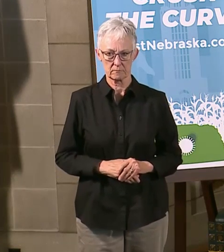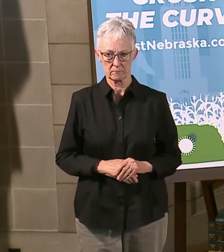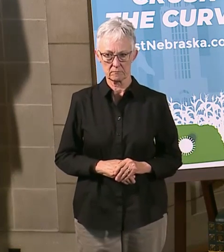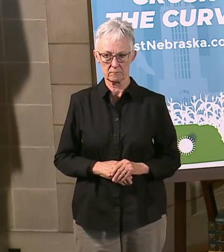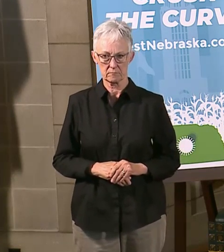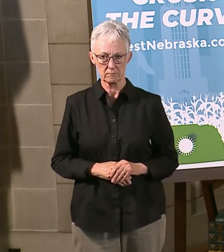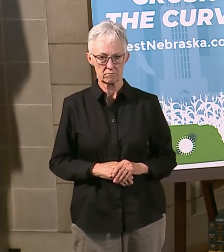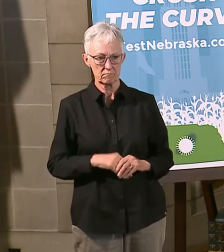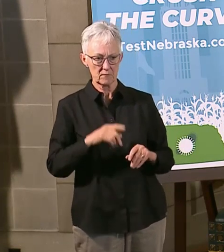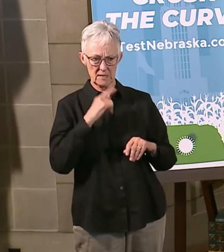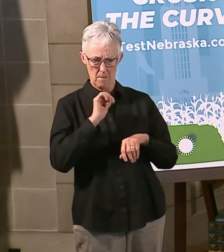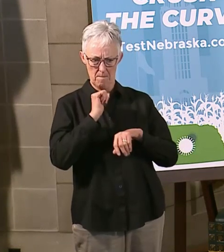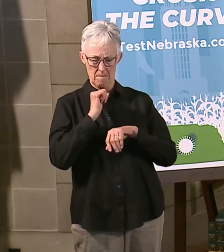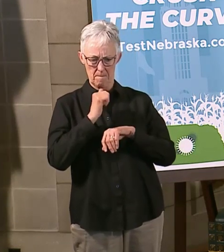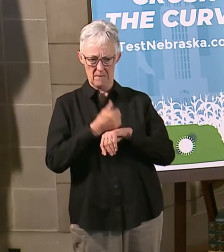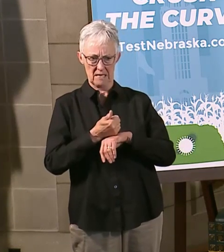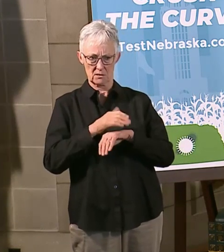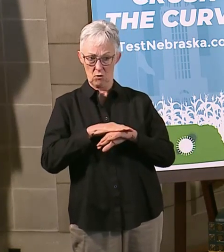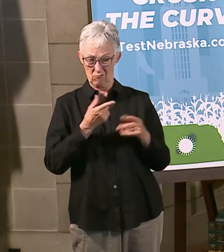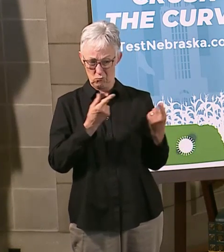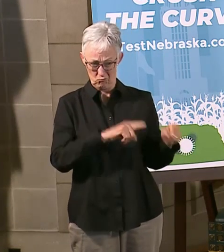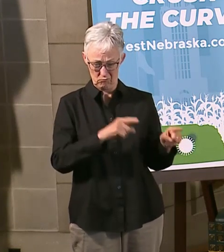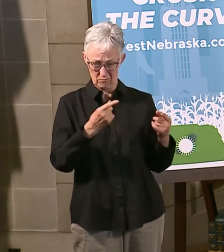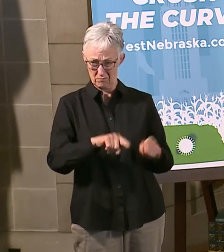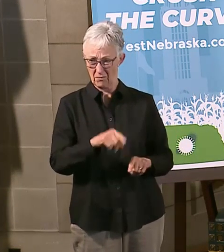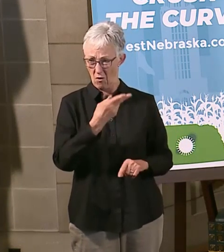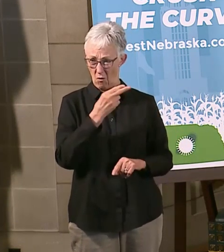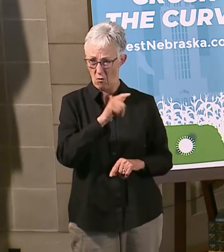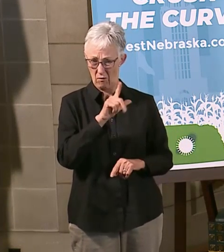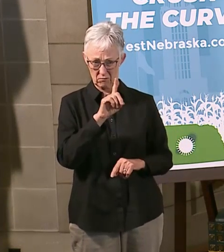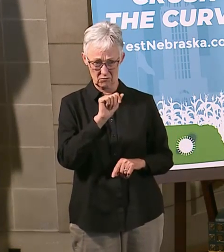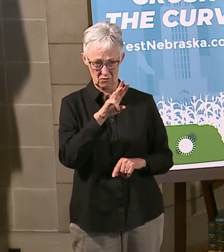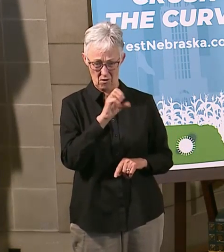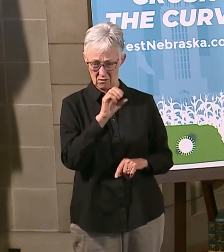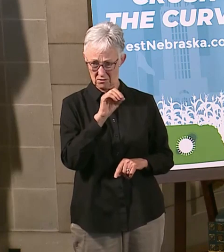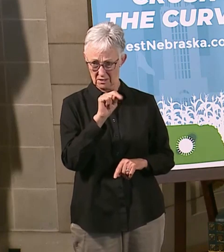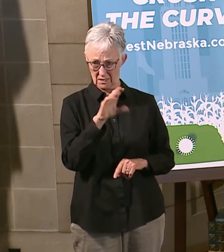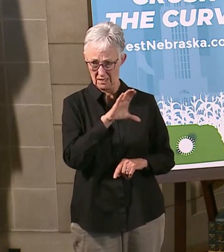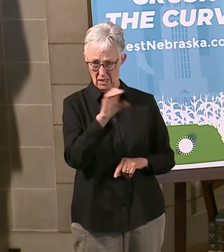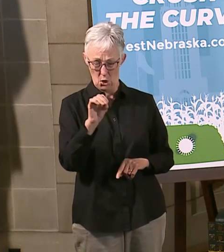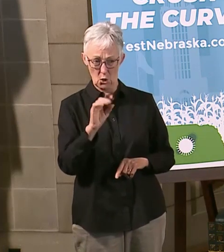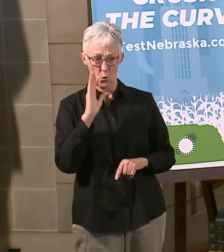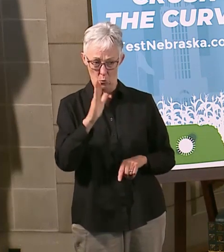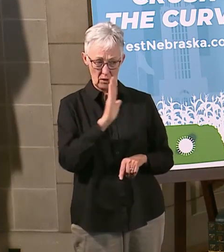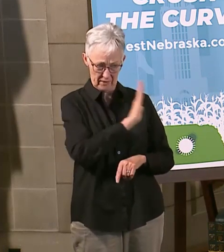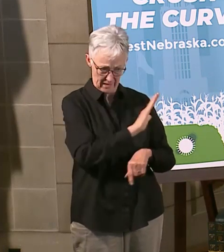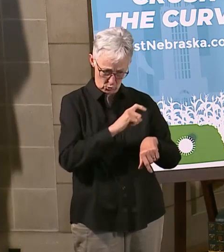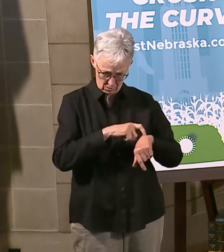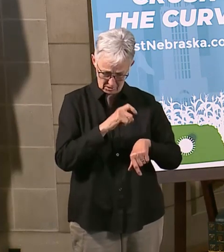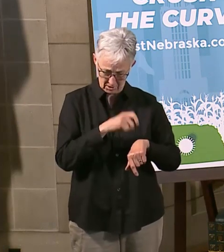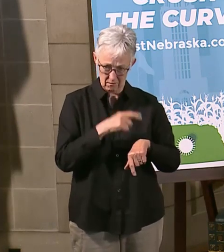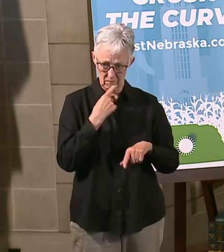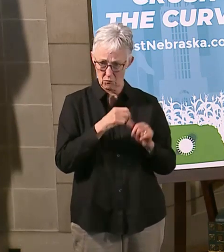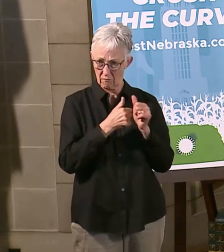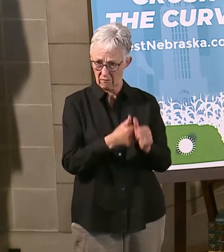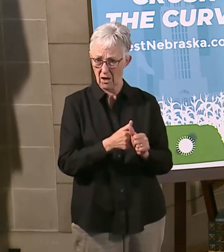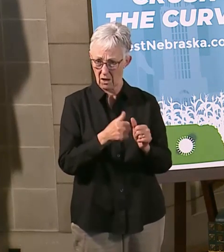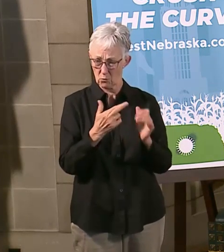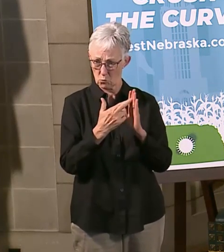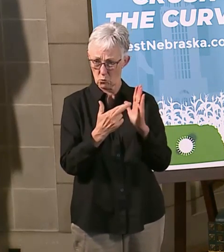Based on recent surges in Hall and Dawson counties, are there any plans to extend DHMs in those counties or other parts of the state?